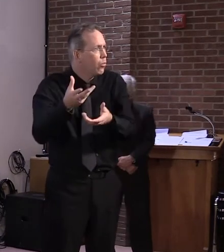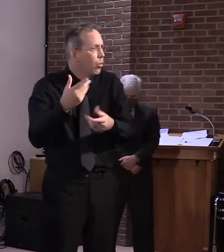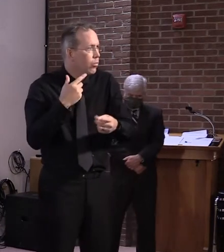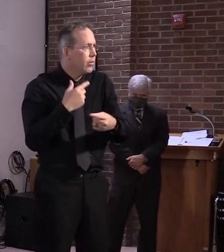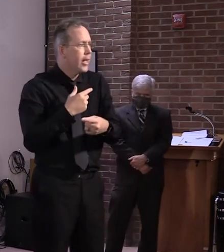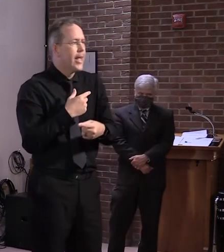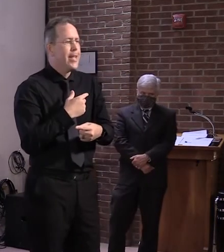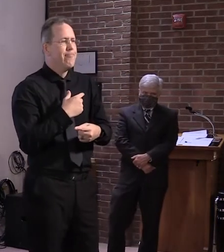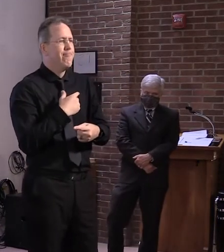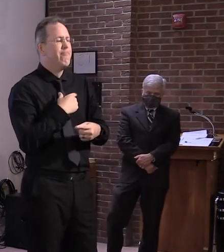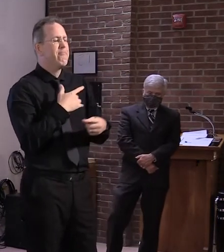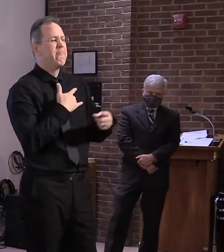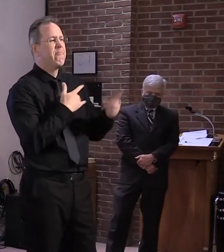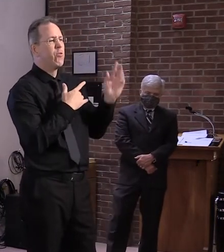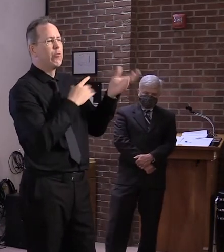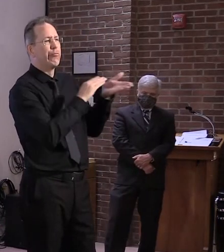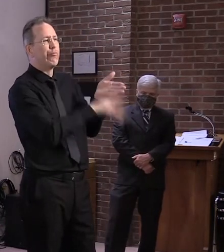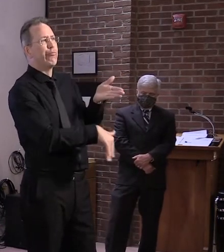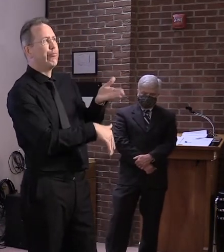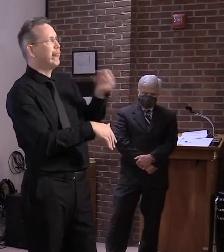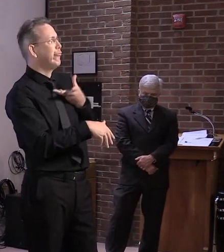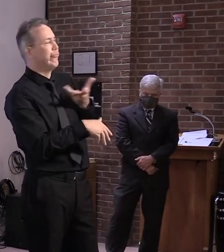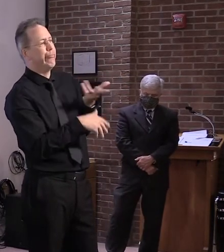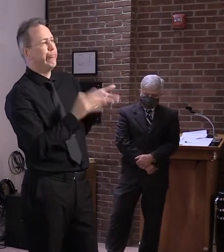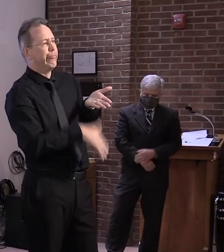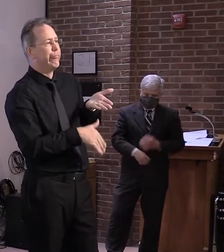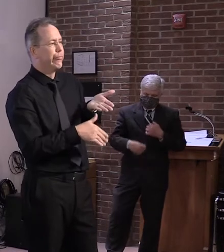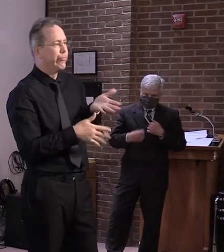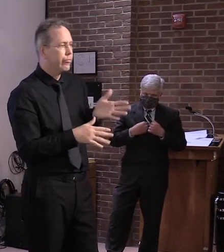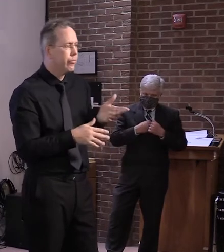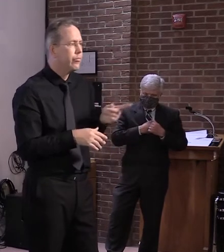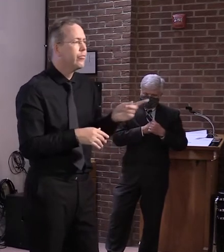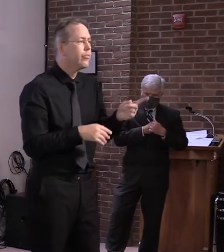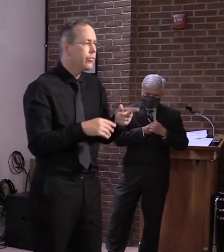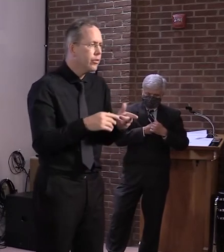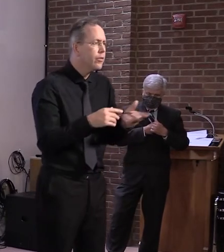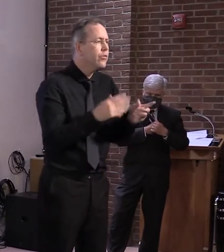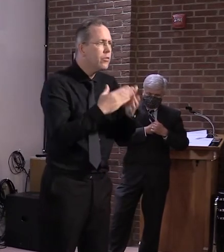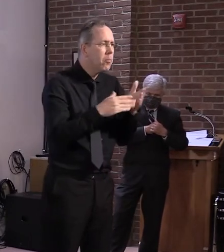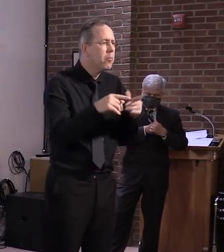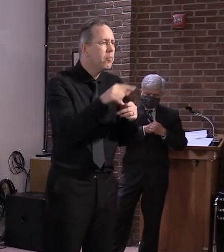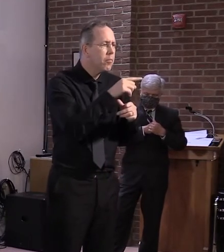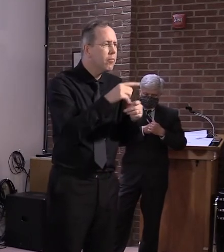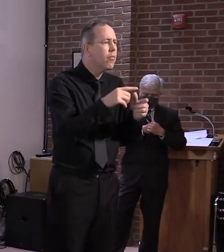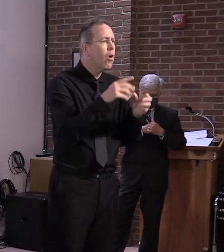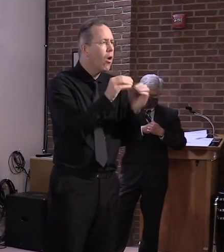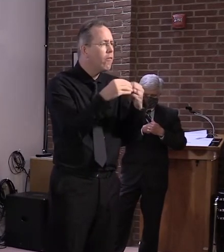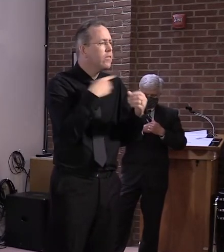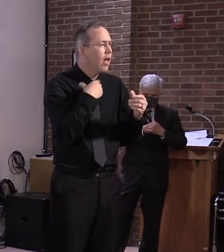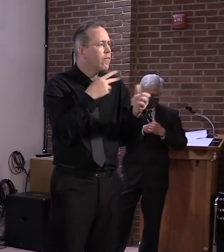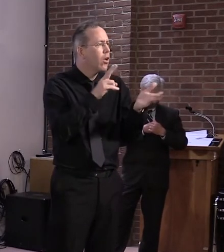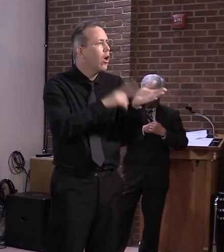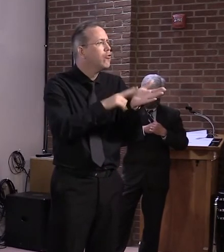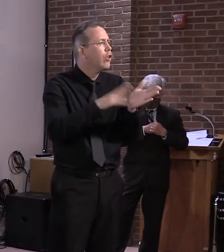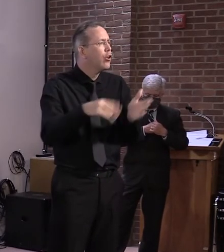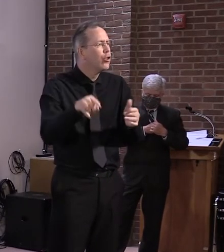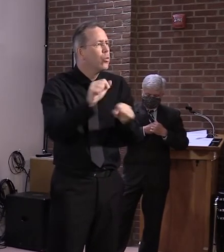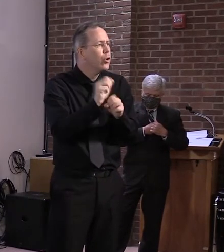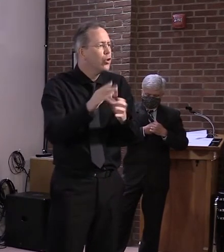they have contractors, which, you know, in some of their service centers they do, then those